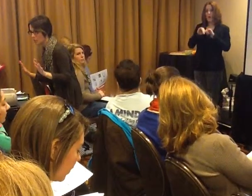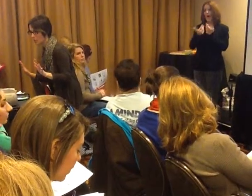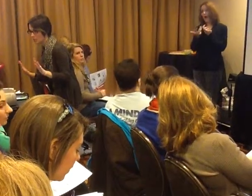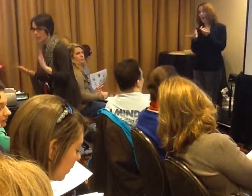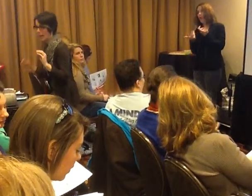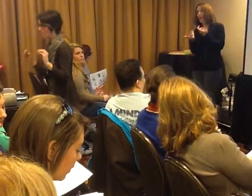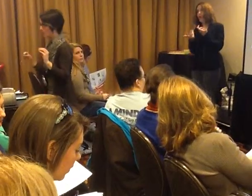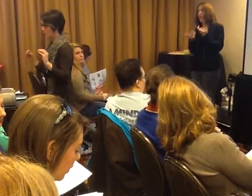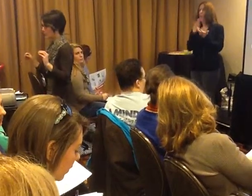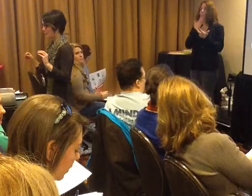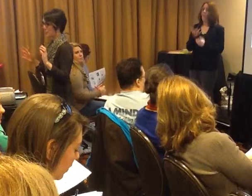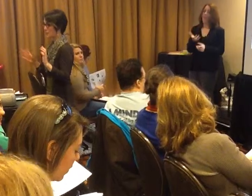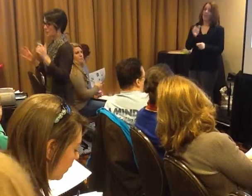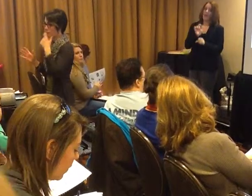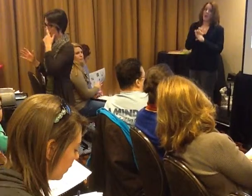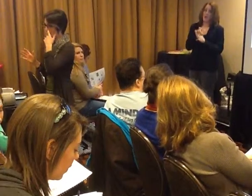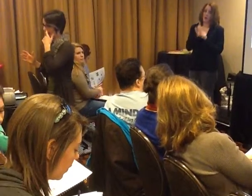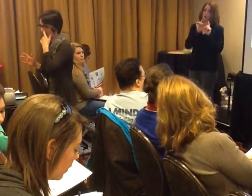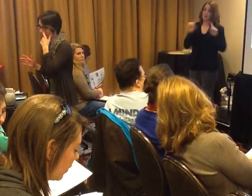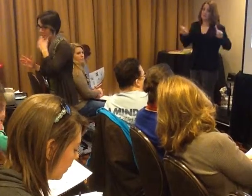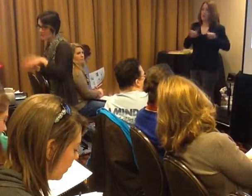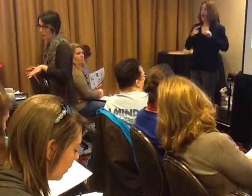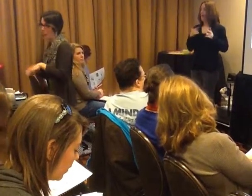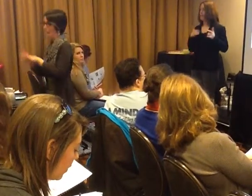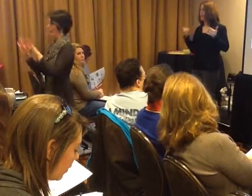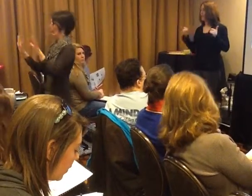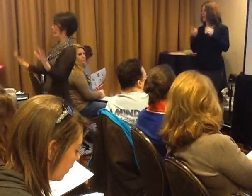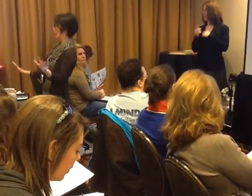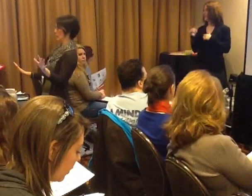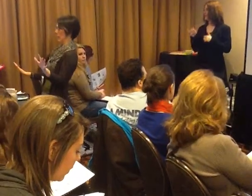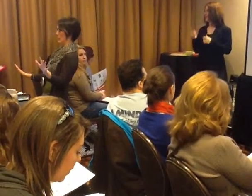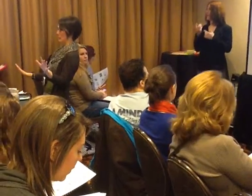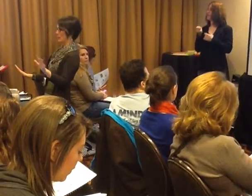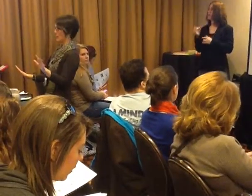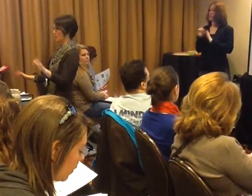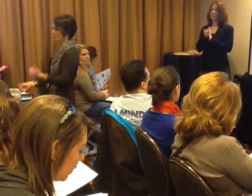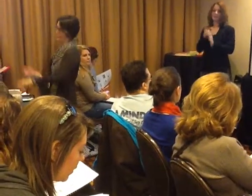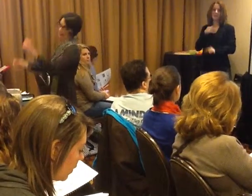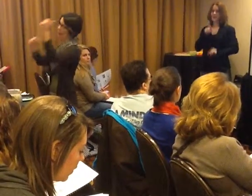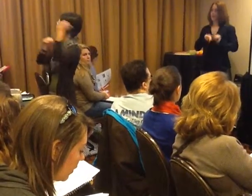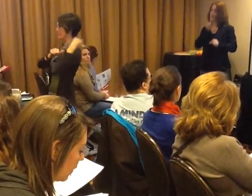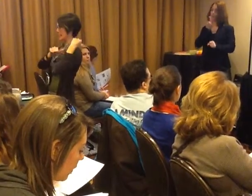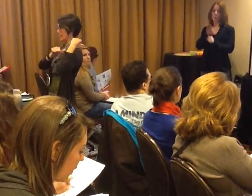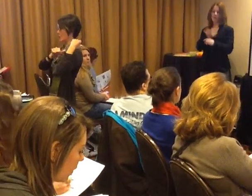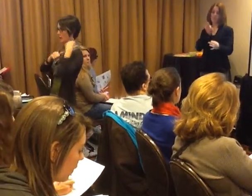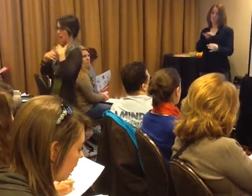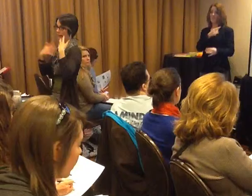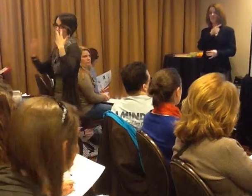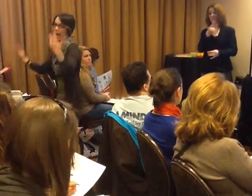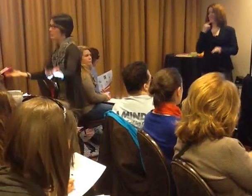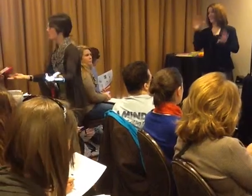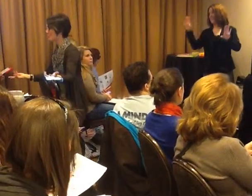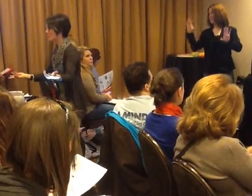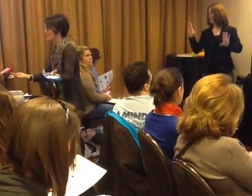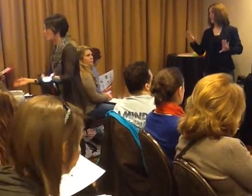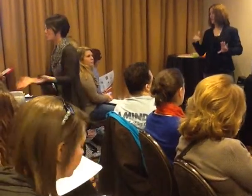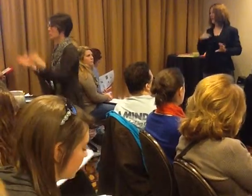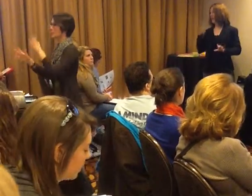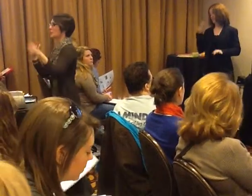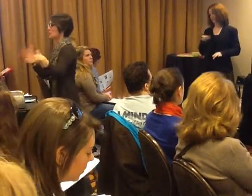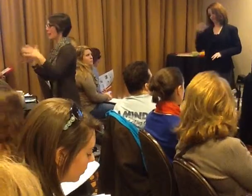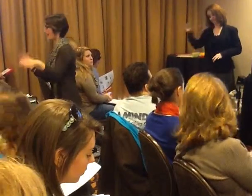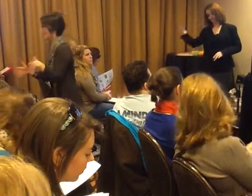flawlessly it works. I played with it for just a few minutes, so I can't promise you that it's perfect. They say it's great. I'm going to pass it on